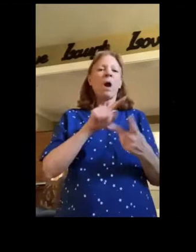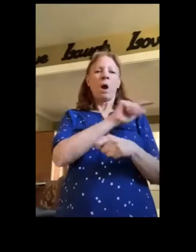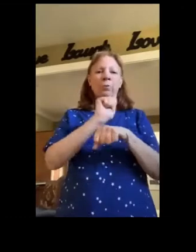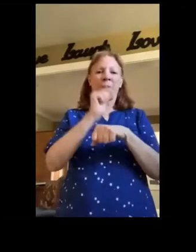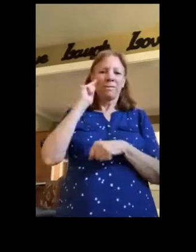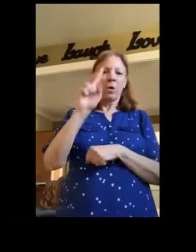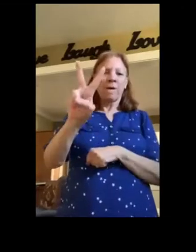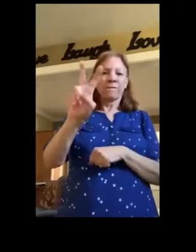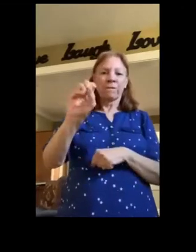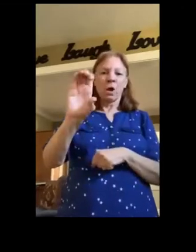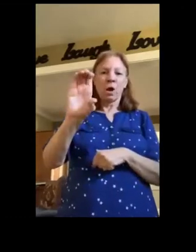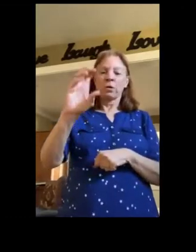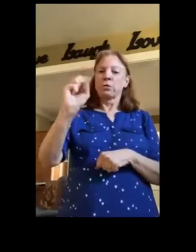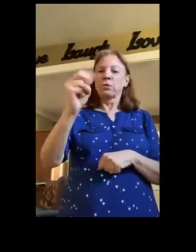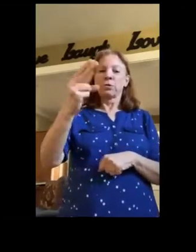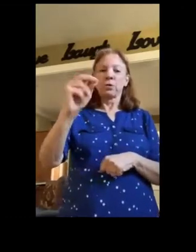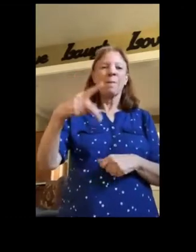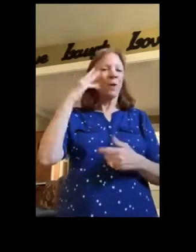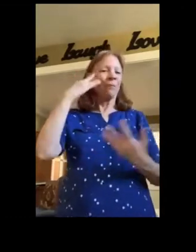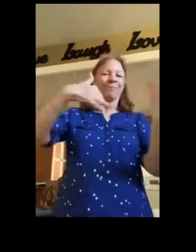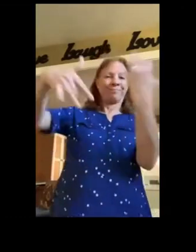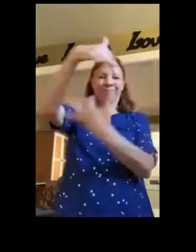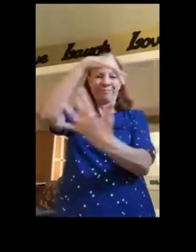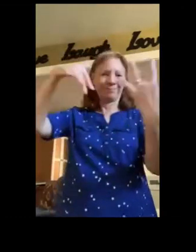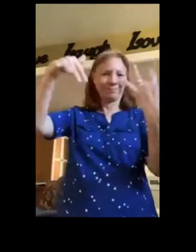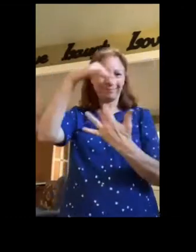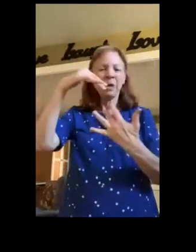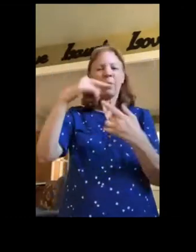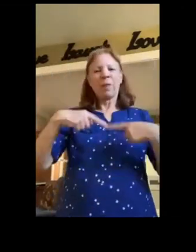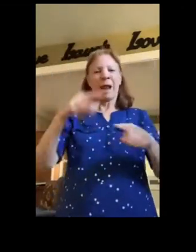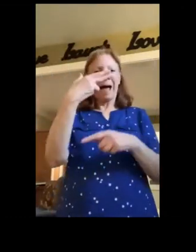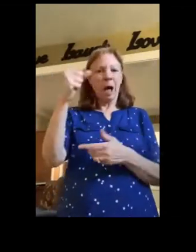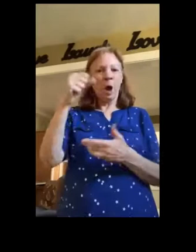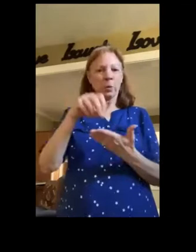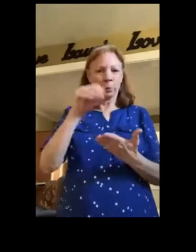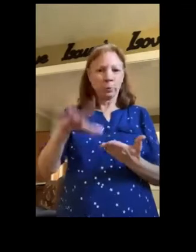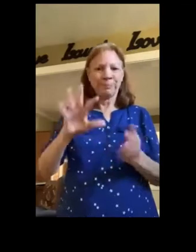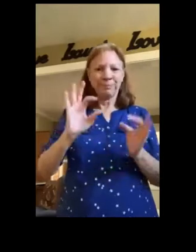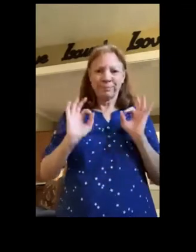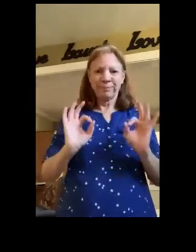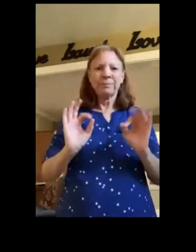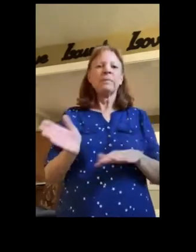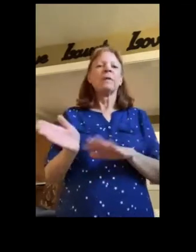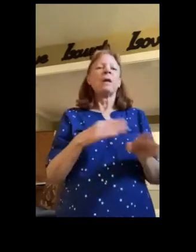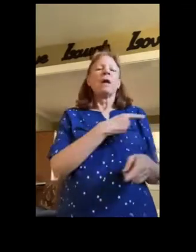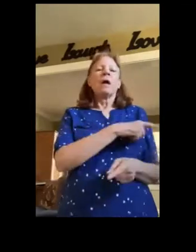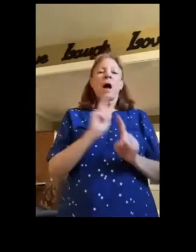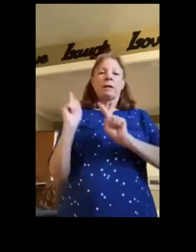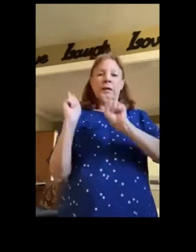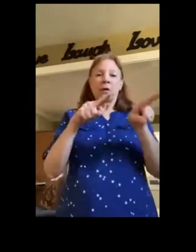him. And also we worked for vocational shop. So when I was a high school